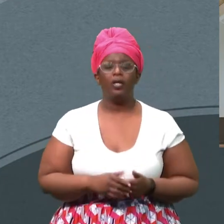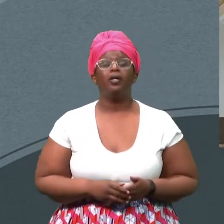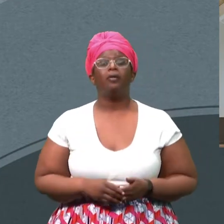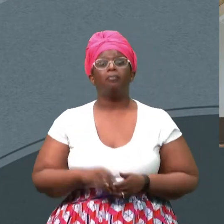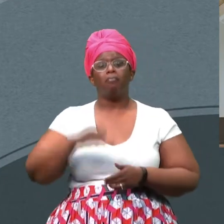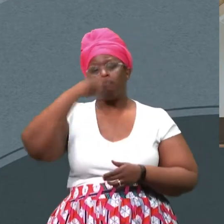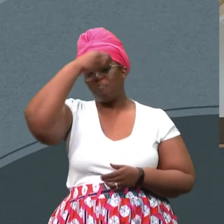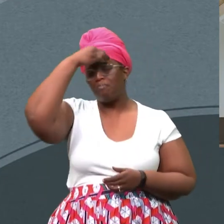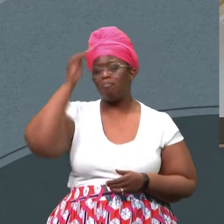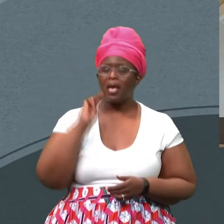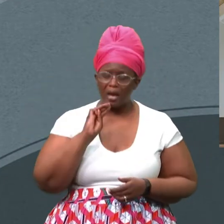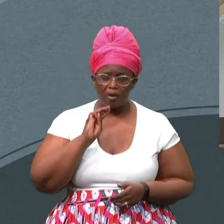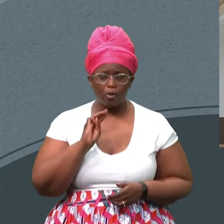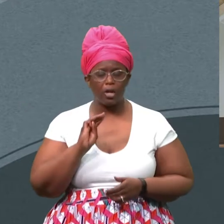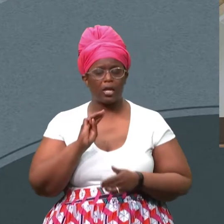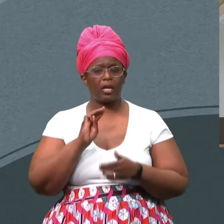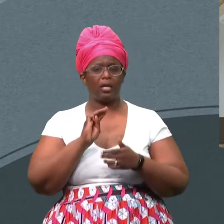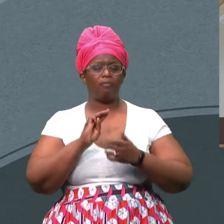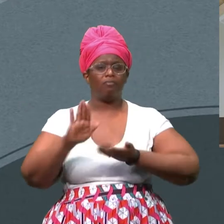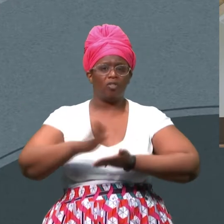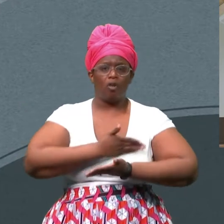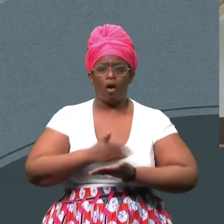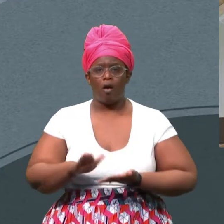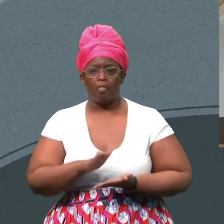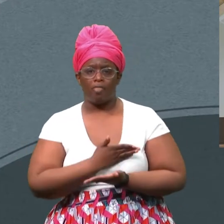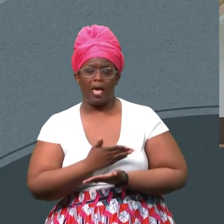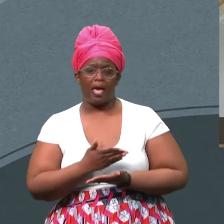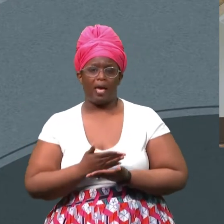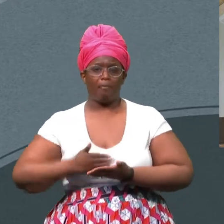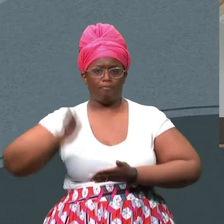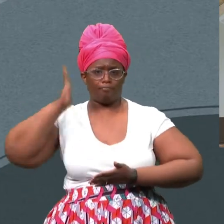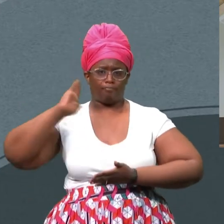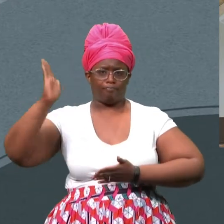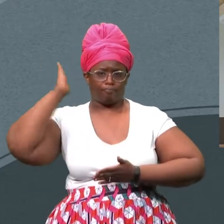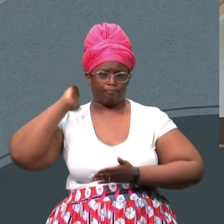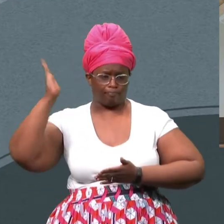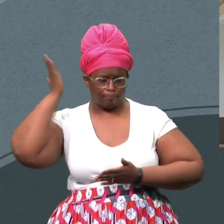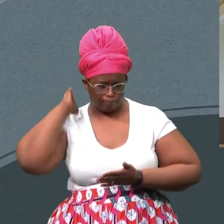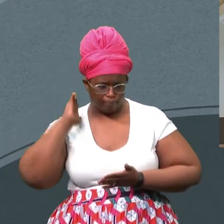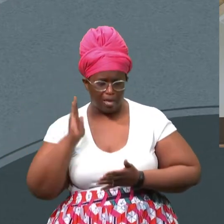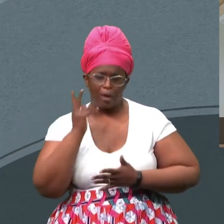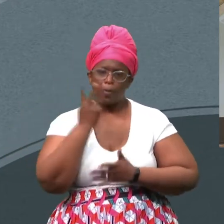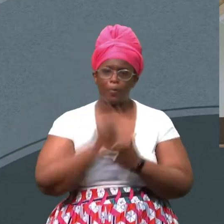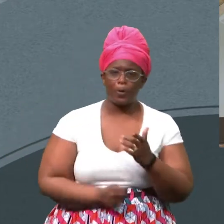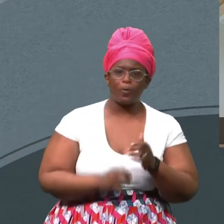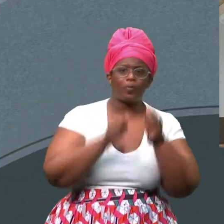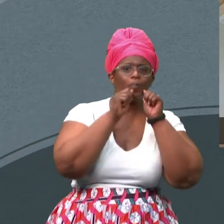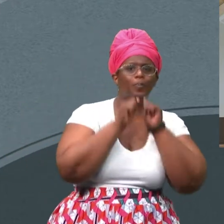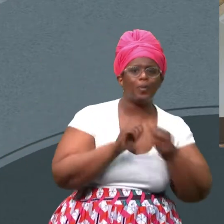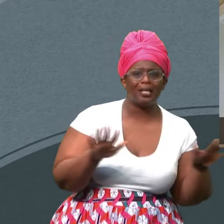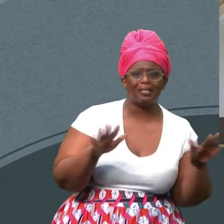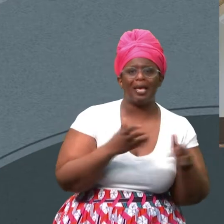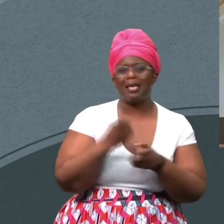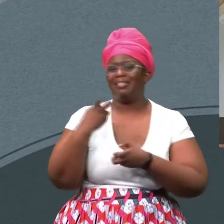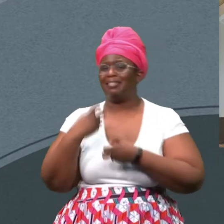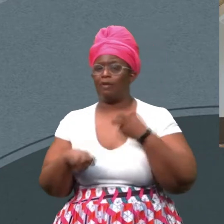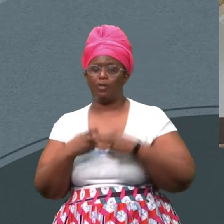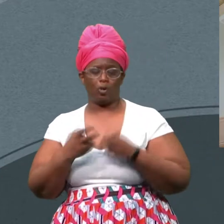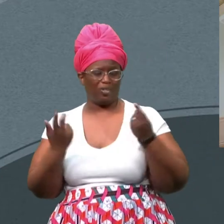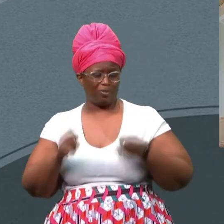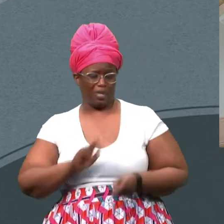She sung it at a time when there was both blessing and difficulty in her